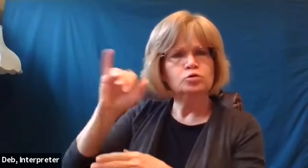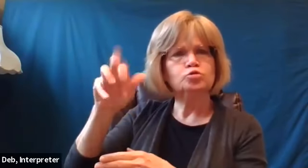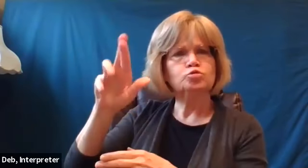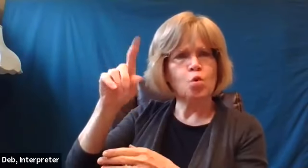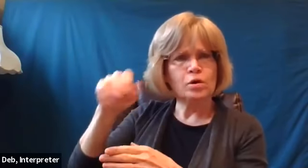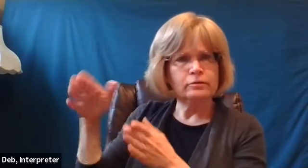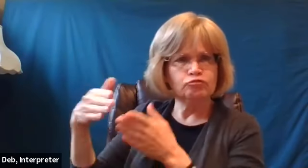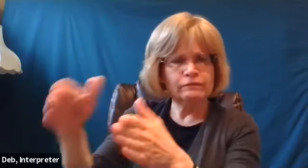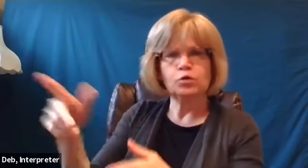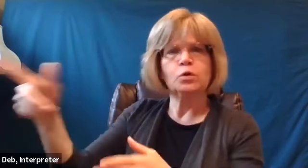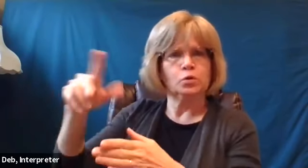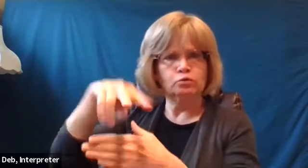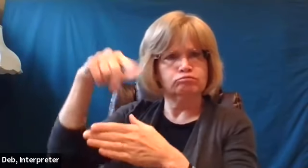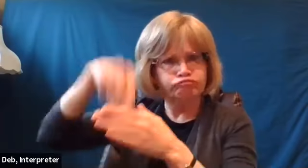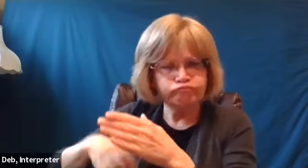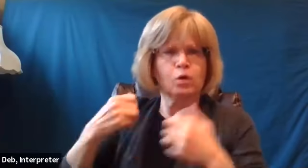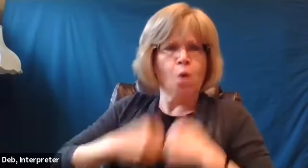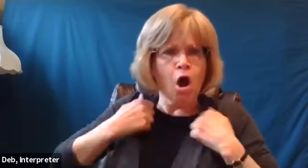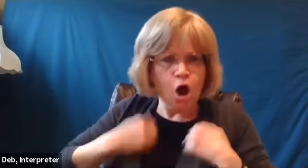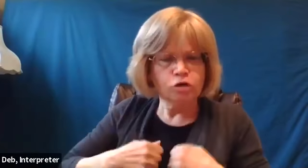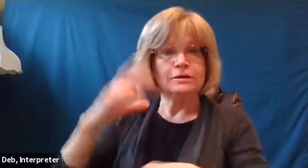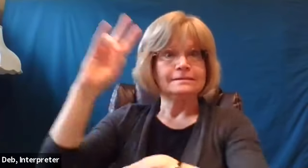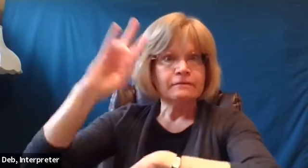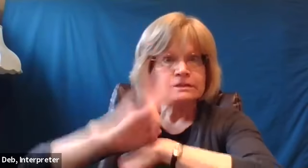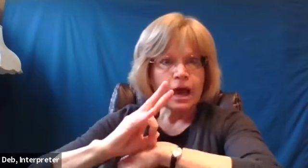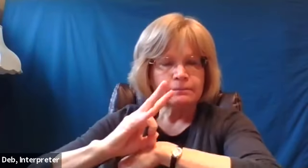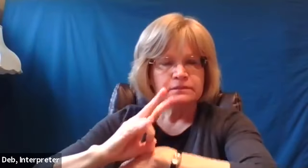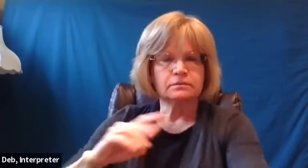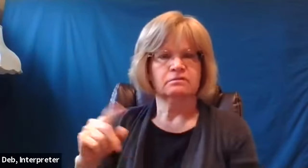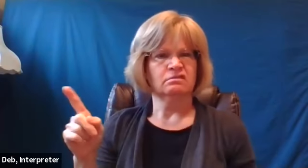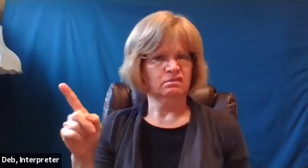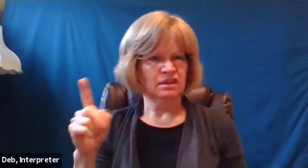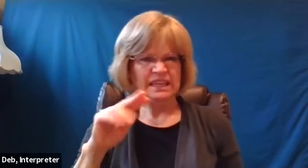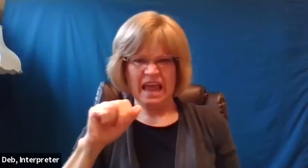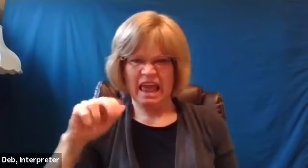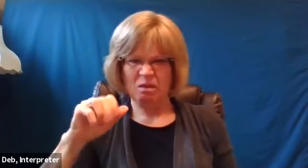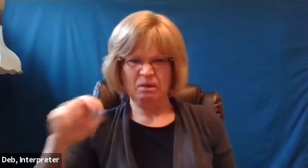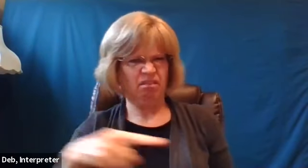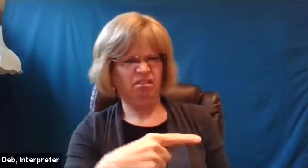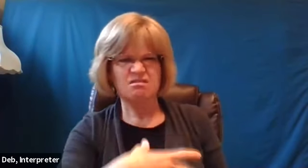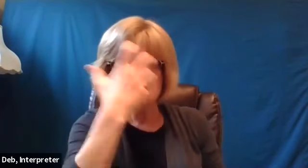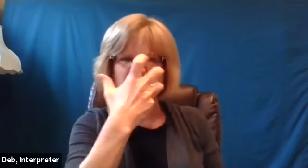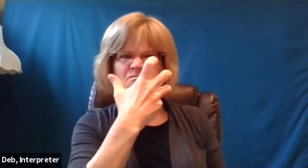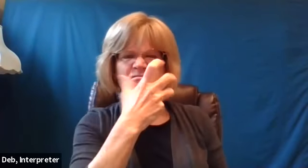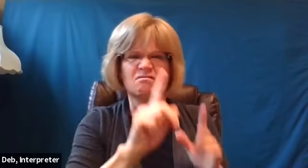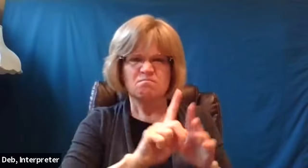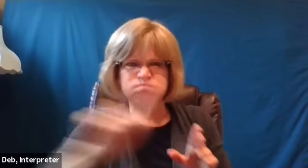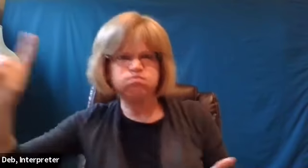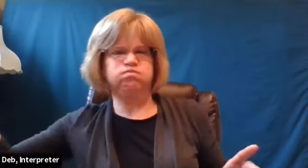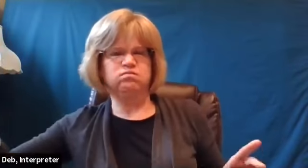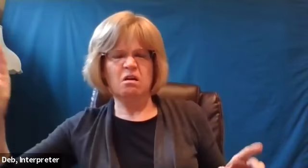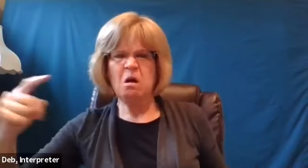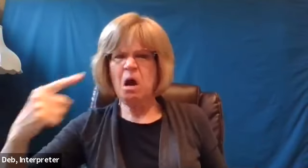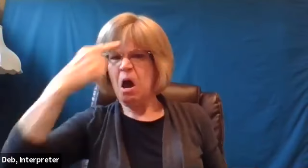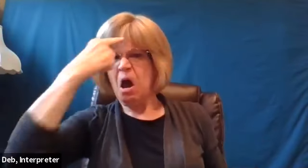shall be restored and you shall be clean." But Naaman became angry and went away saying, "I thought that for me he would surely come out and stand on the